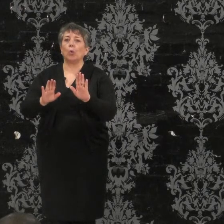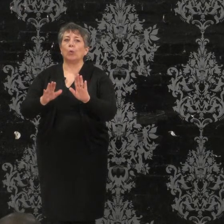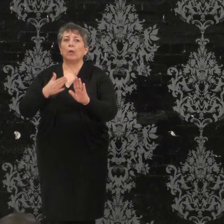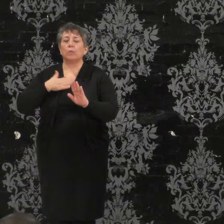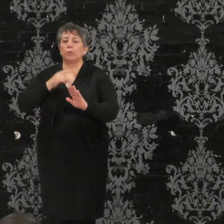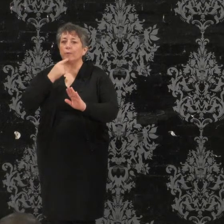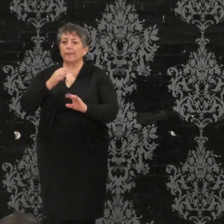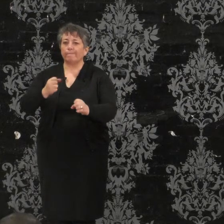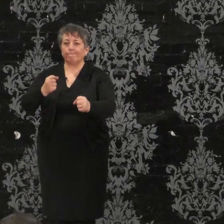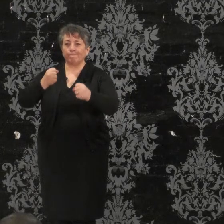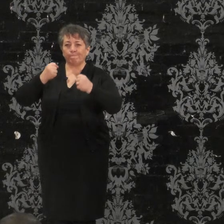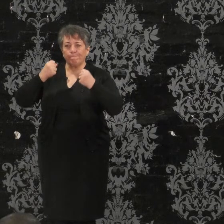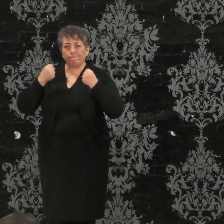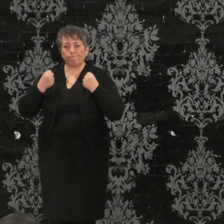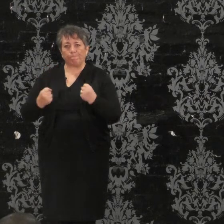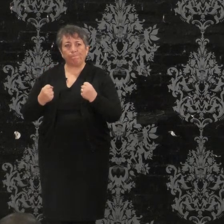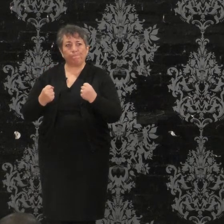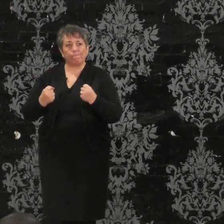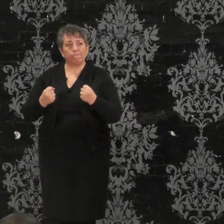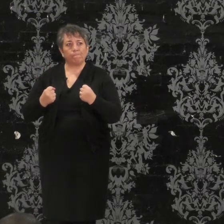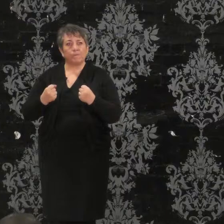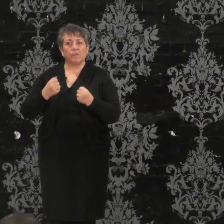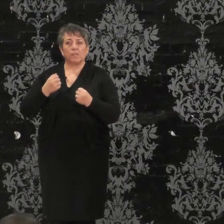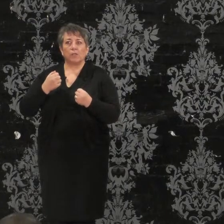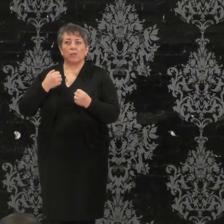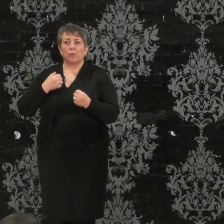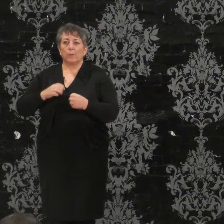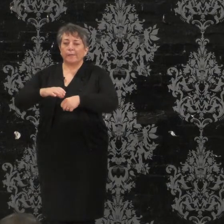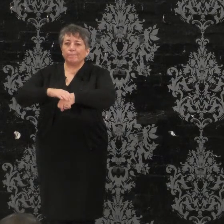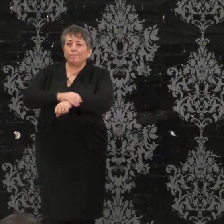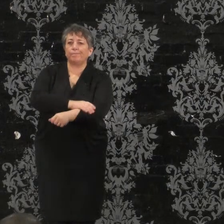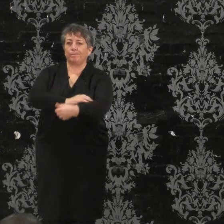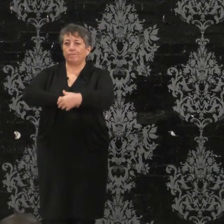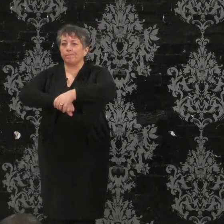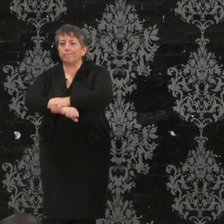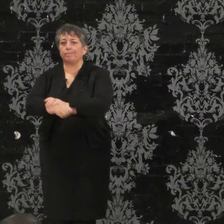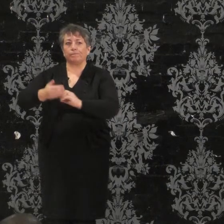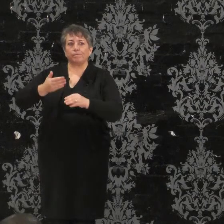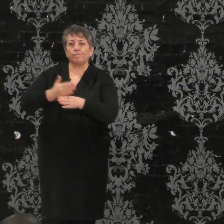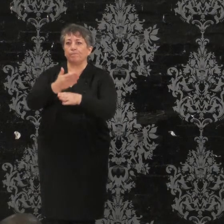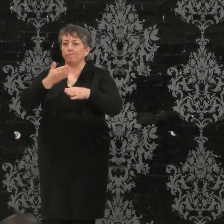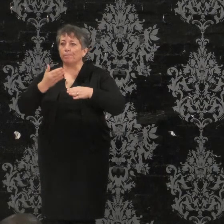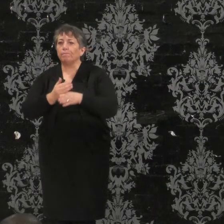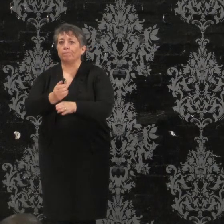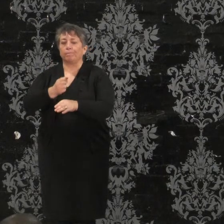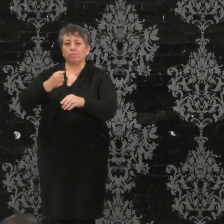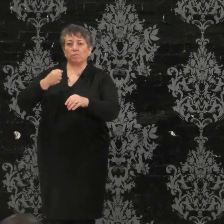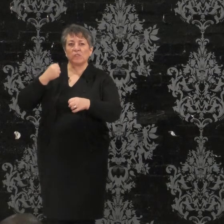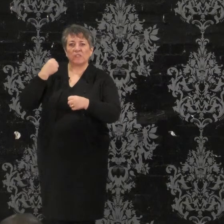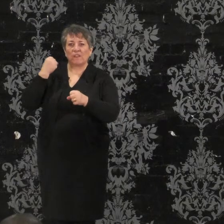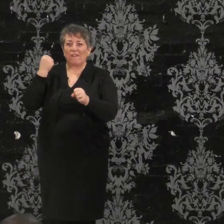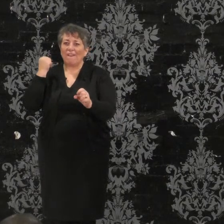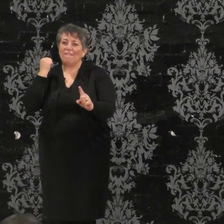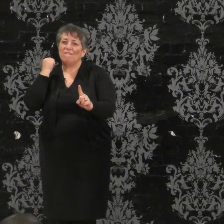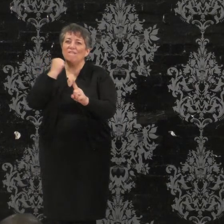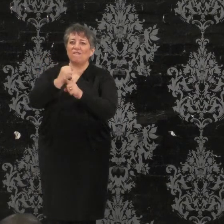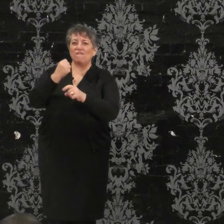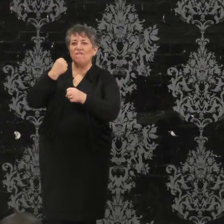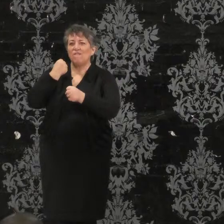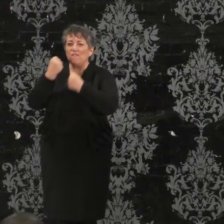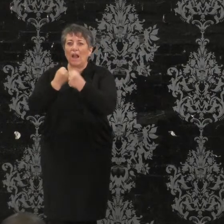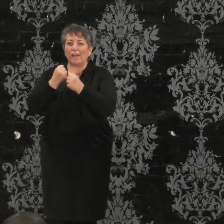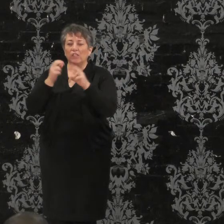determination that we're redoubling our efforts to reduce violence as we recover from the